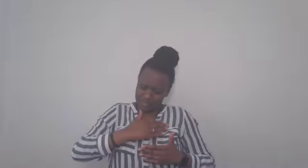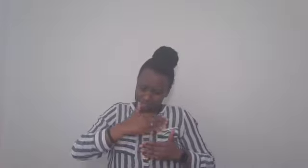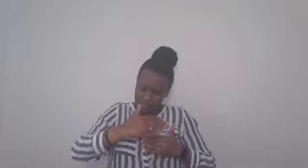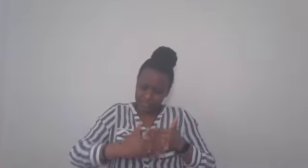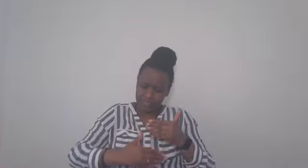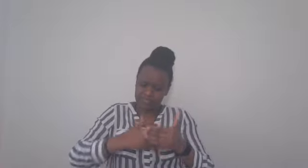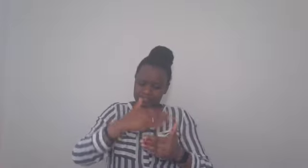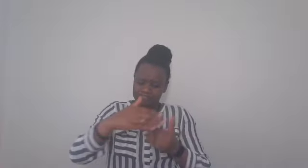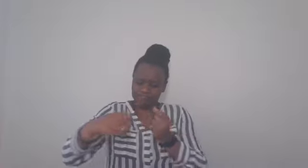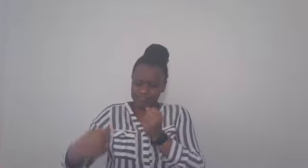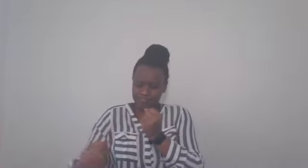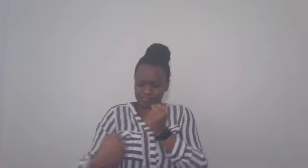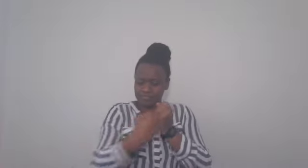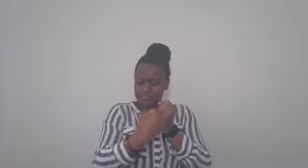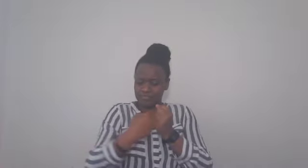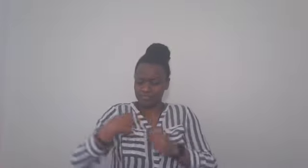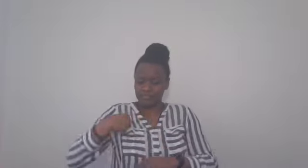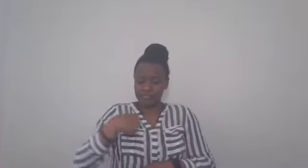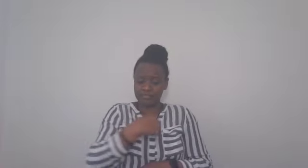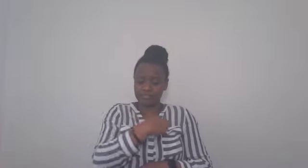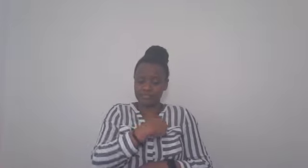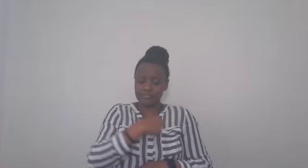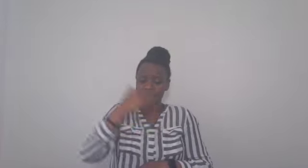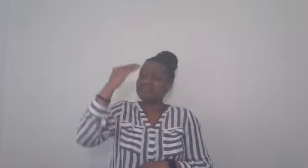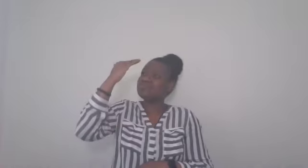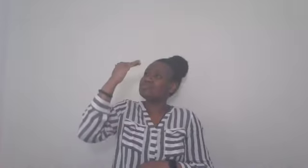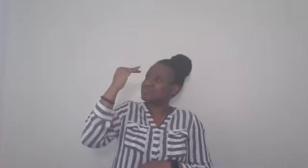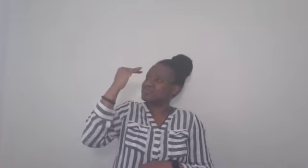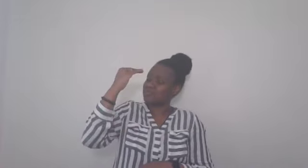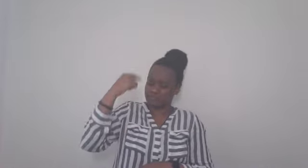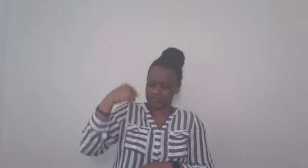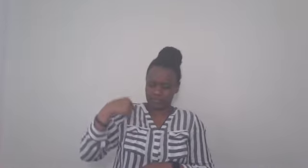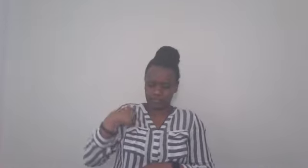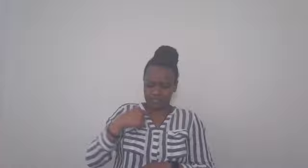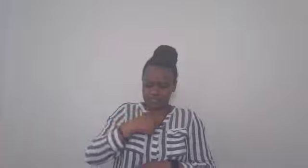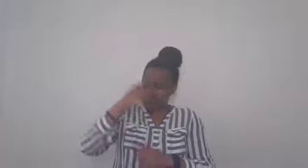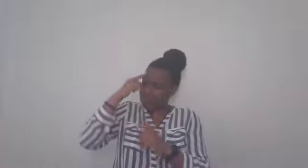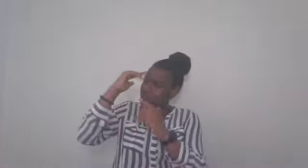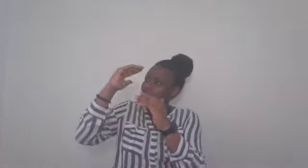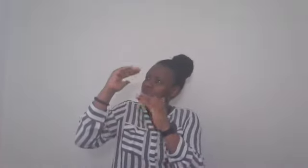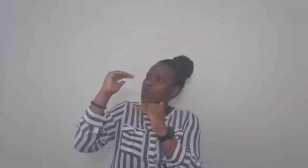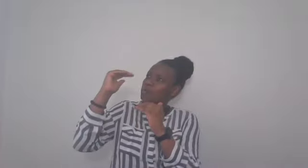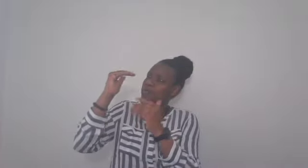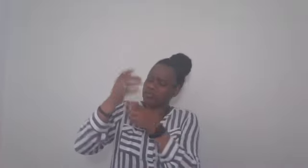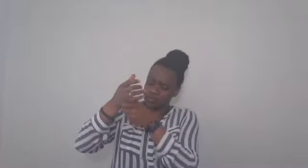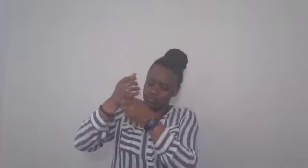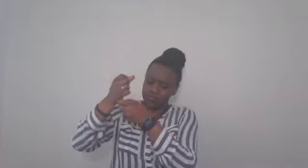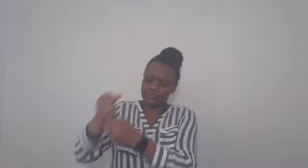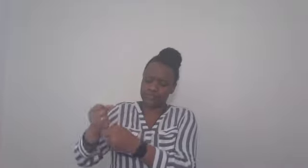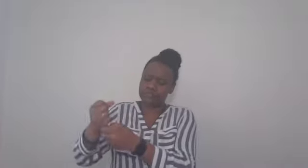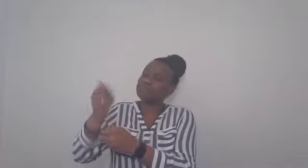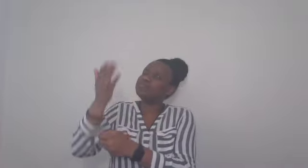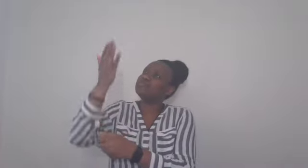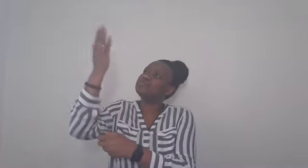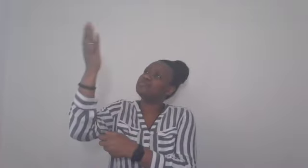May your kindness, O Lord, be upon us who have put our hope in